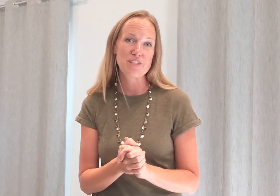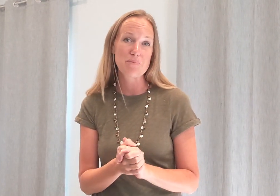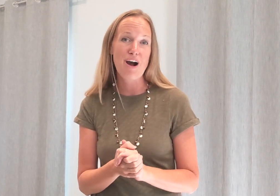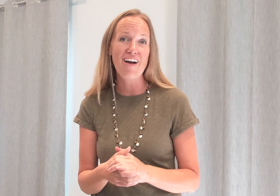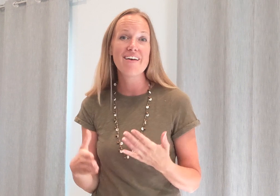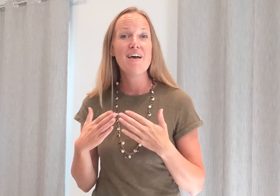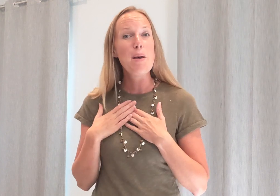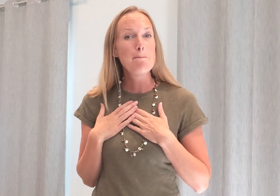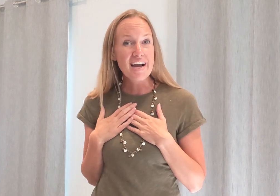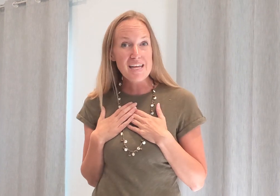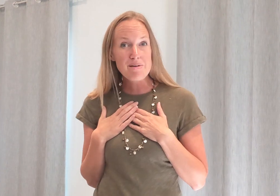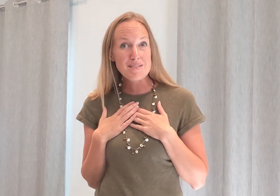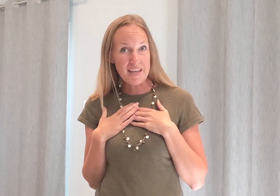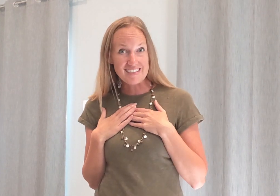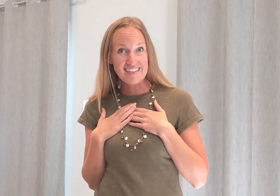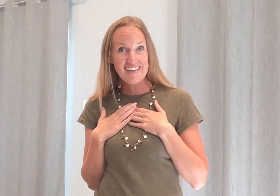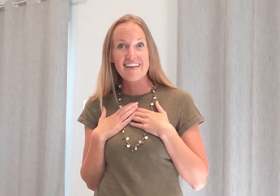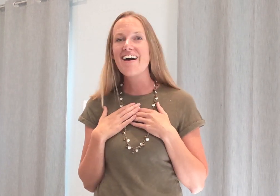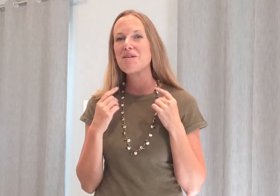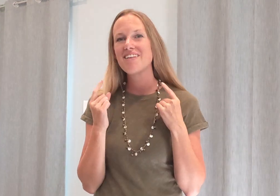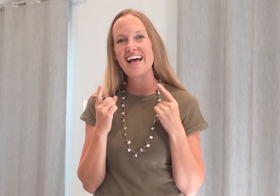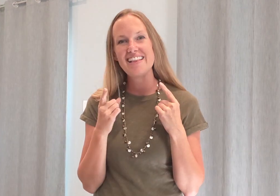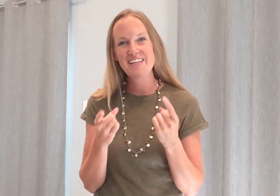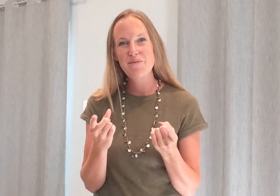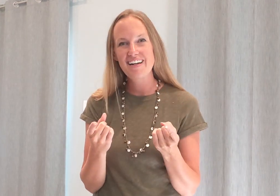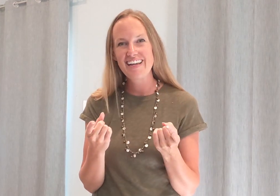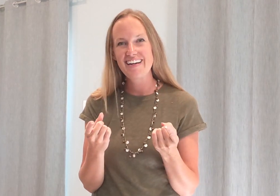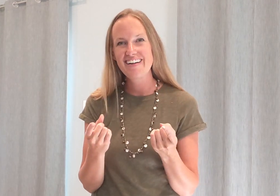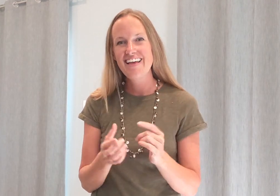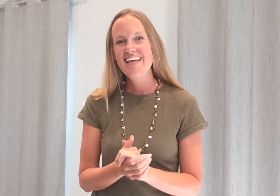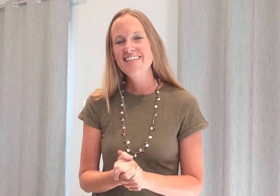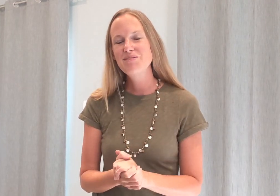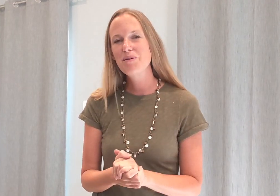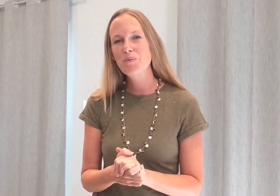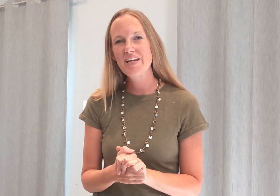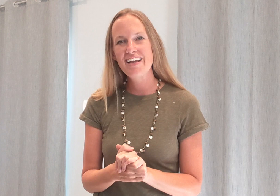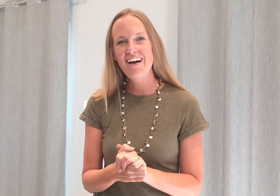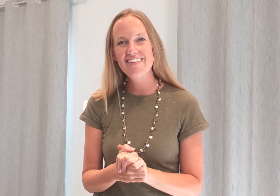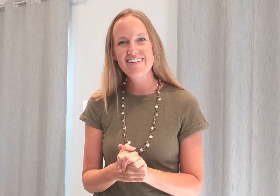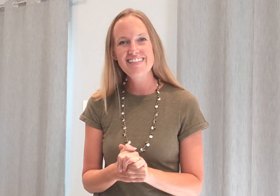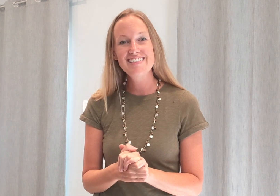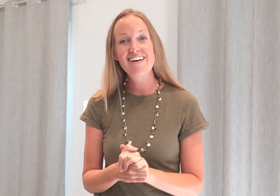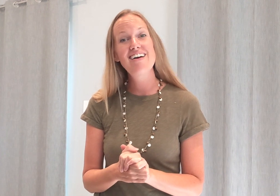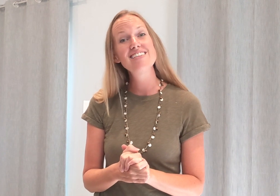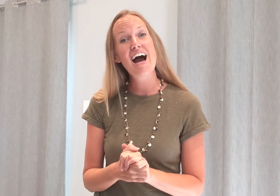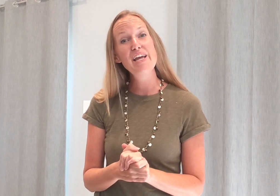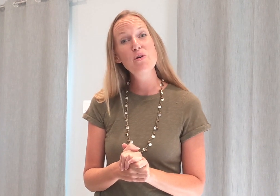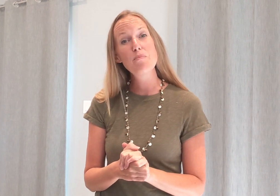worship God. My name is Mandy, and I am glad that you are here. This week we're working on learning a song called I Know a Man